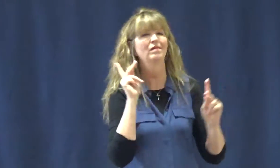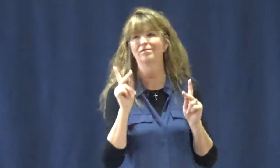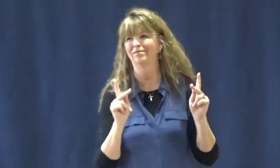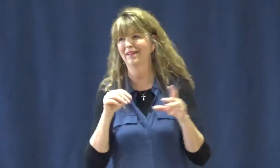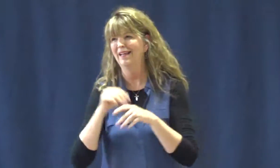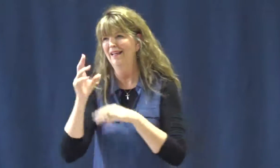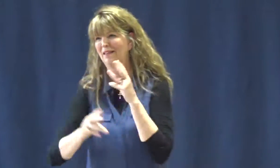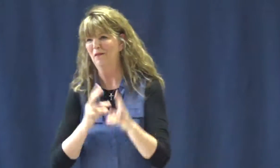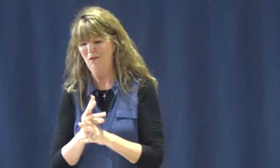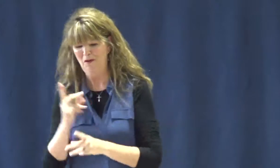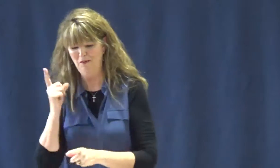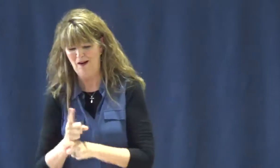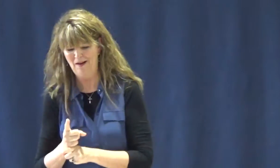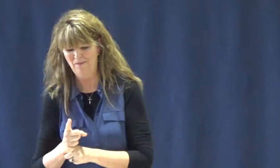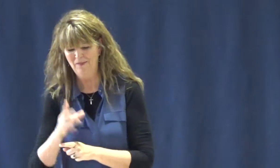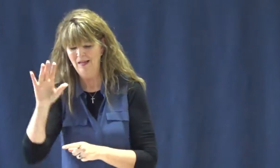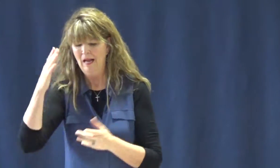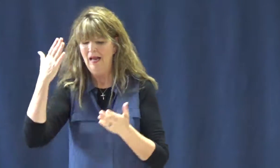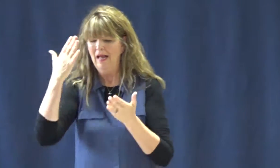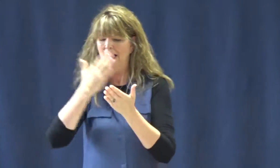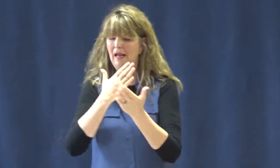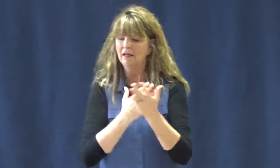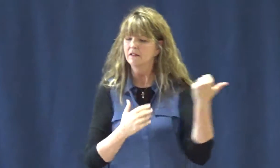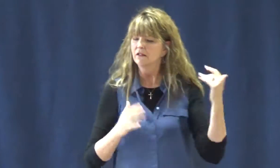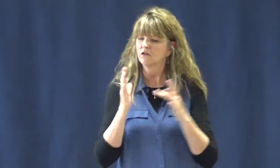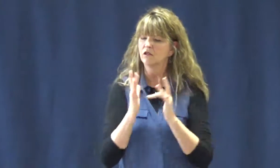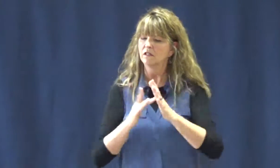with people in the world, correct?